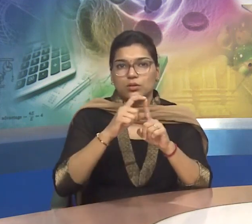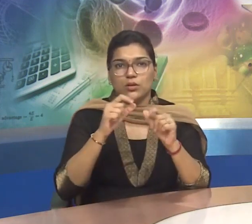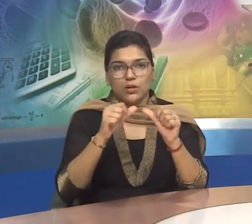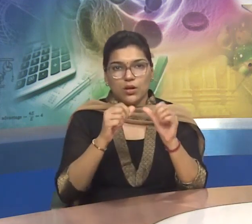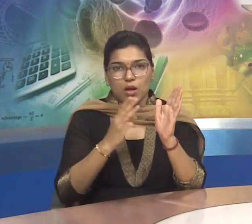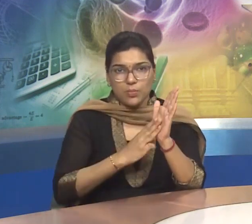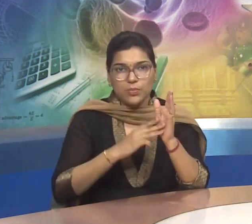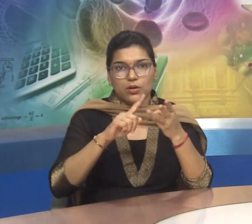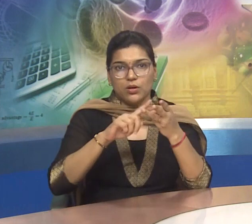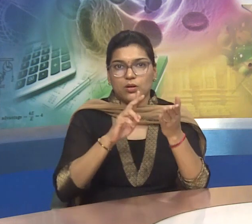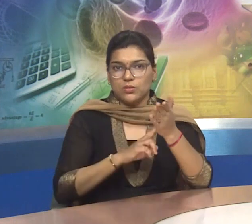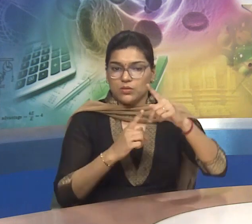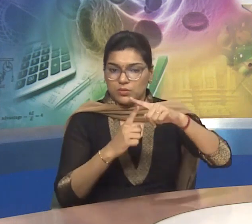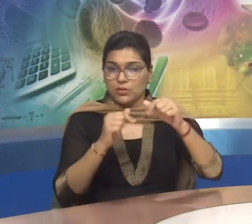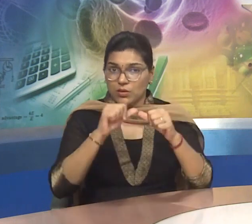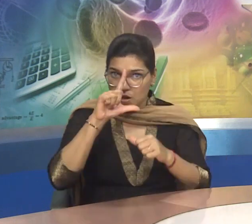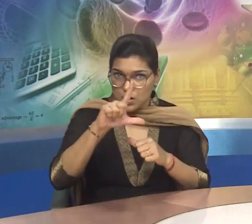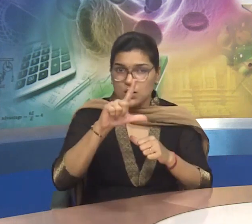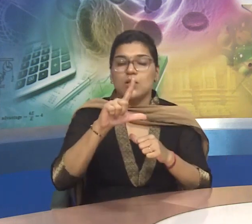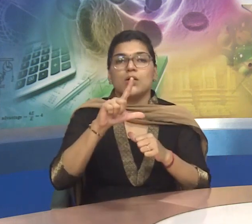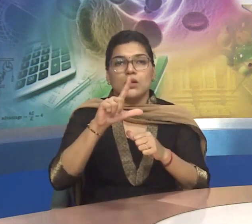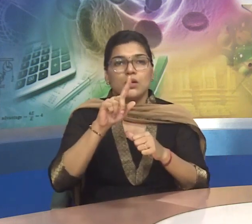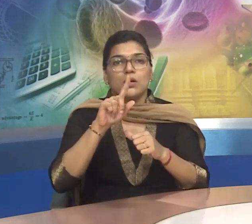are called as fundamental rights.